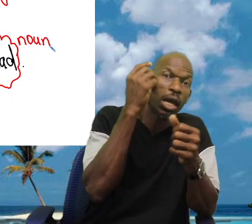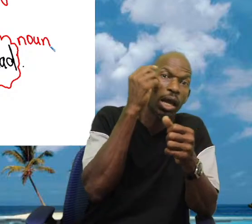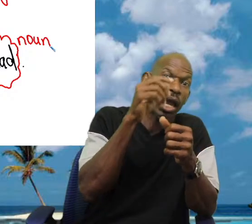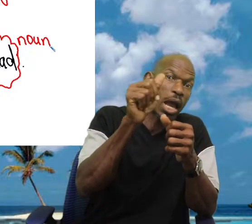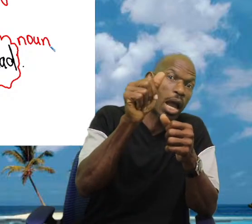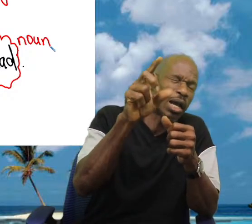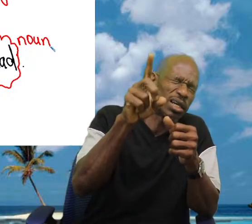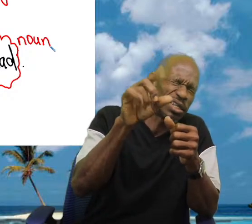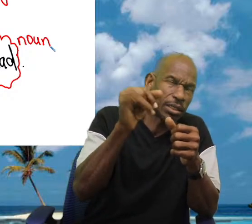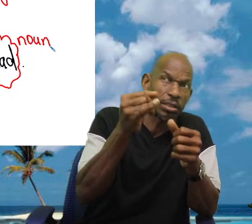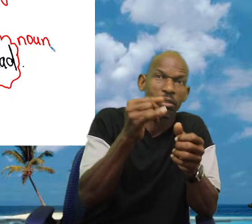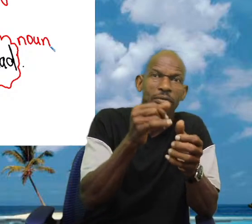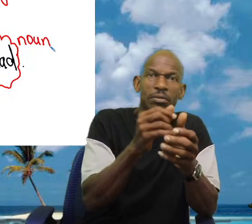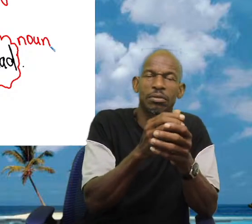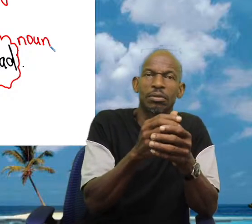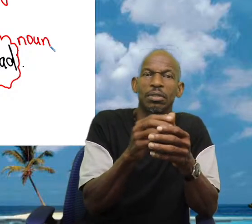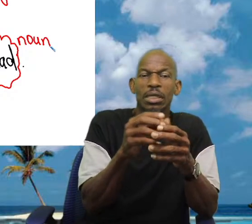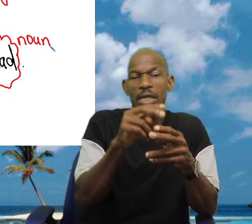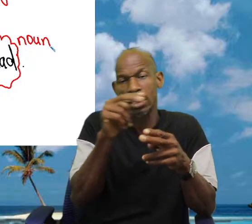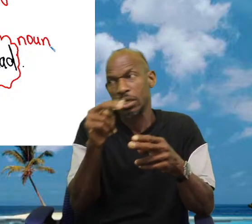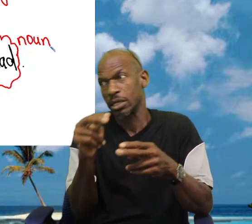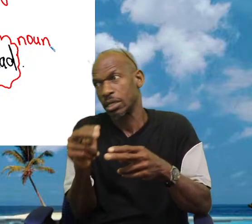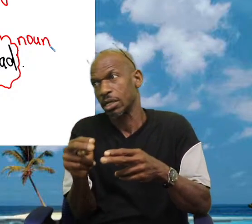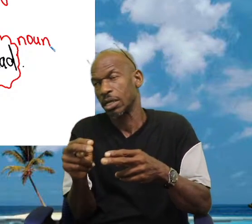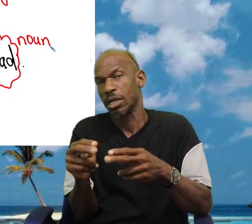just using the adjective before the noun.